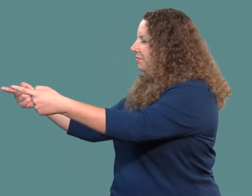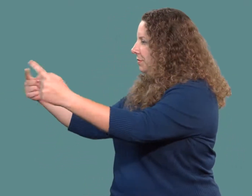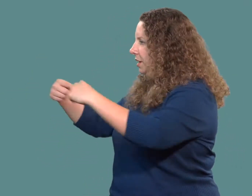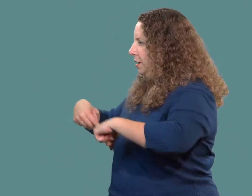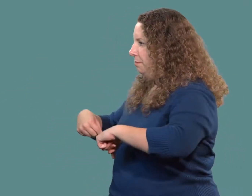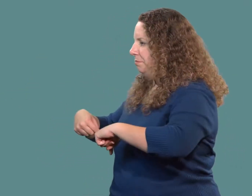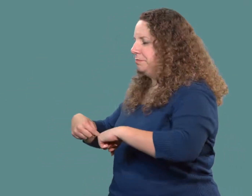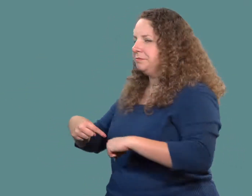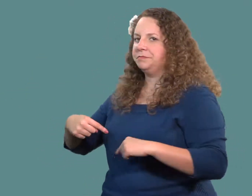Come.